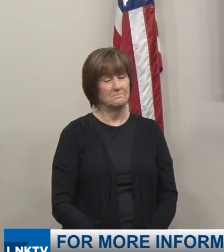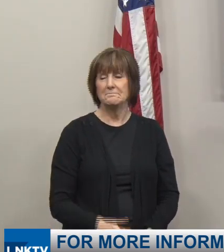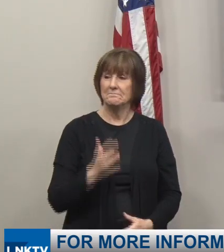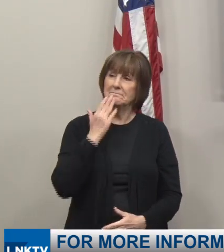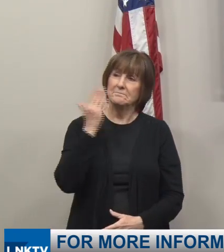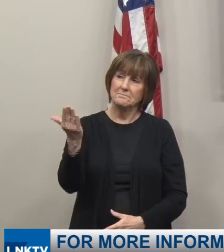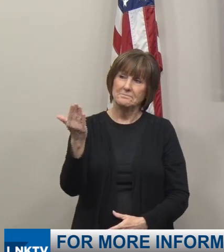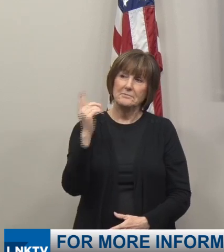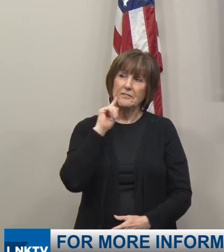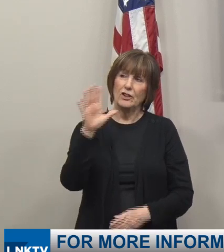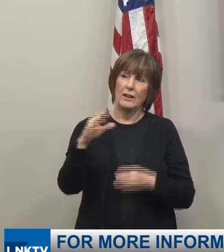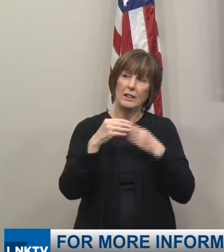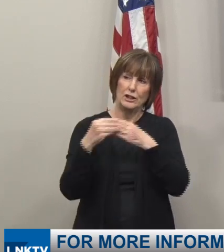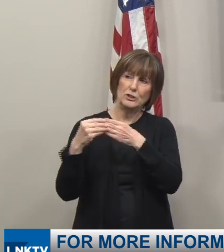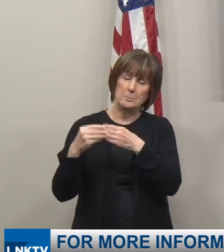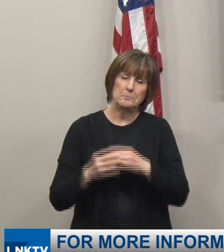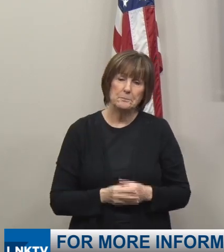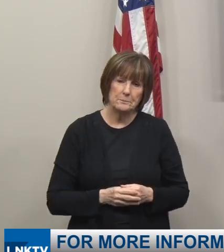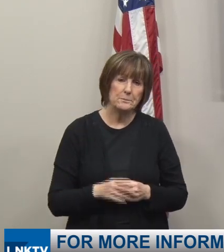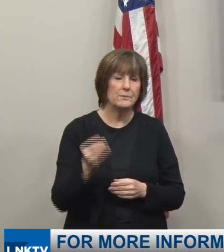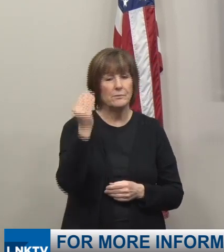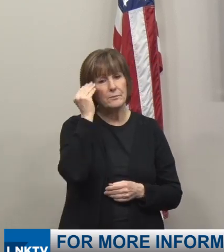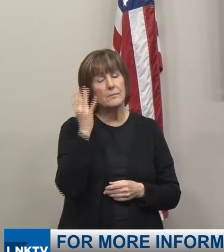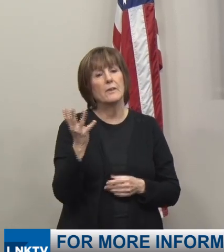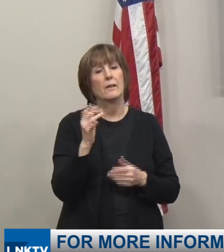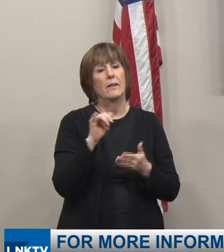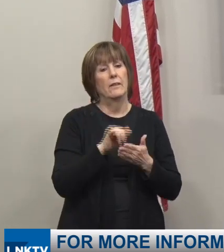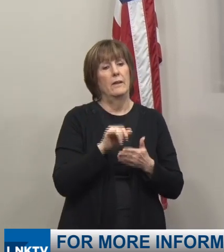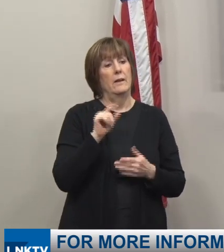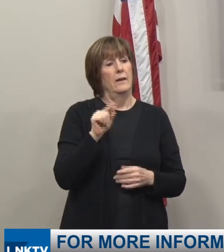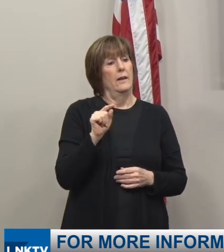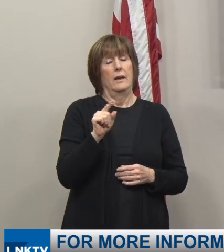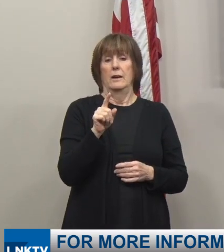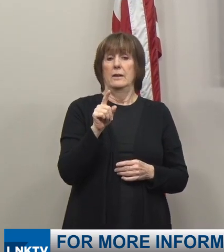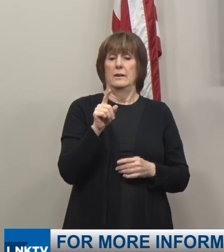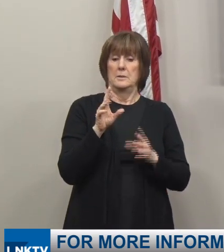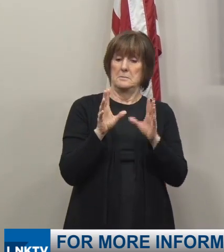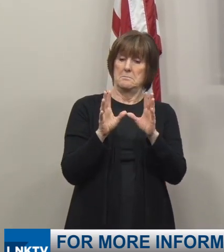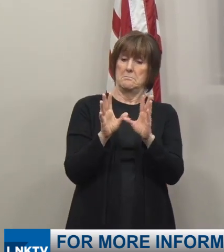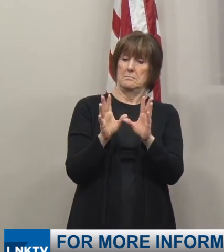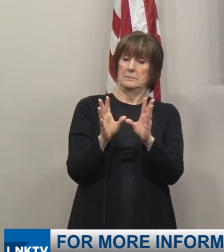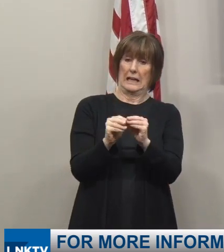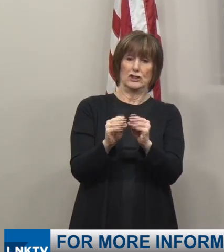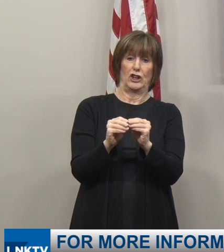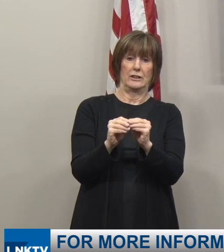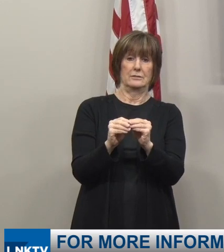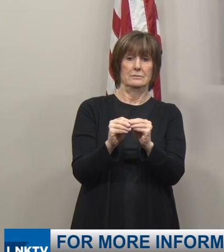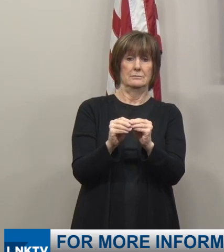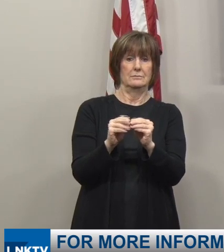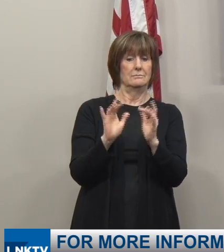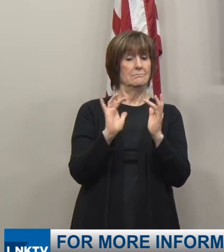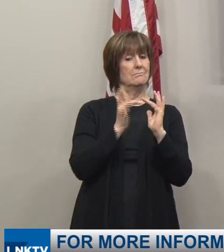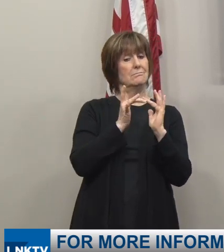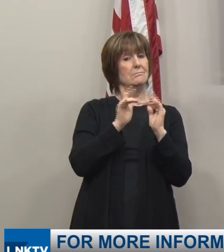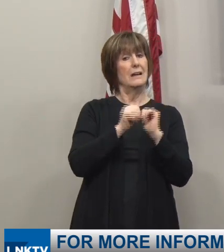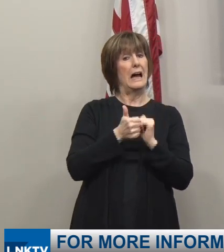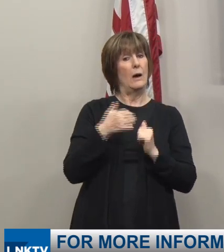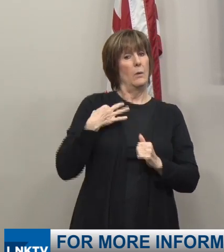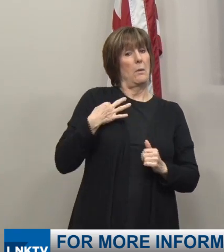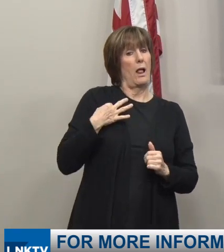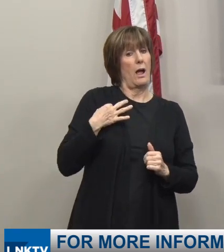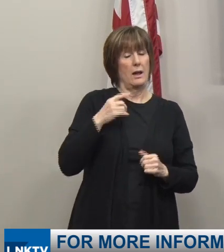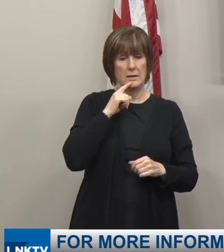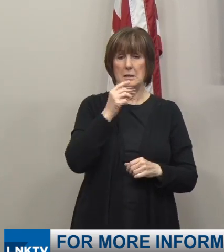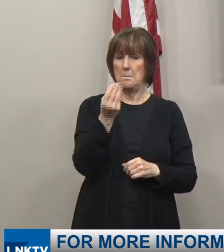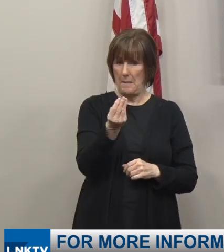Thank you so much for your leadership, David. And I want to note that that virtual session, How to Apply for SBA Loans,